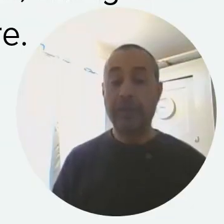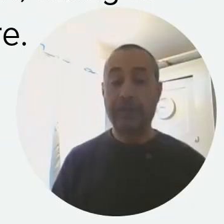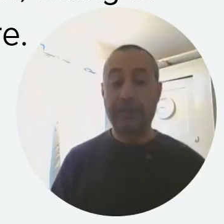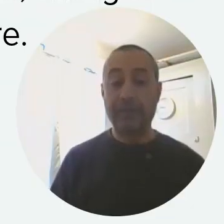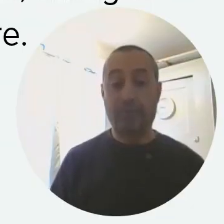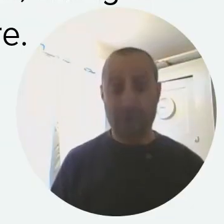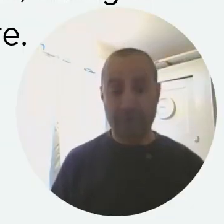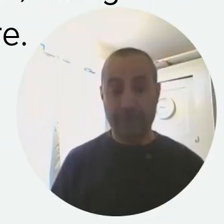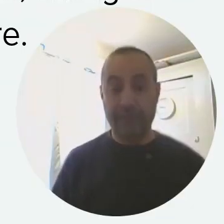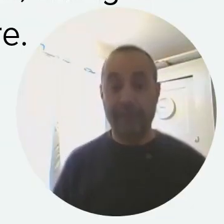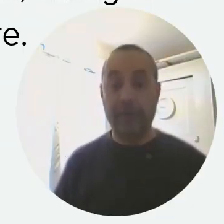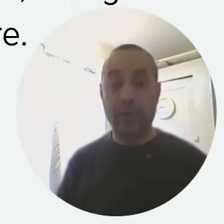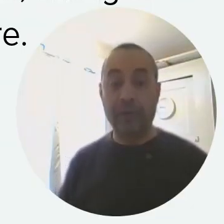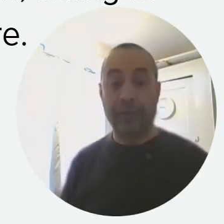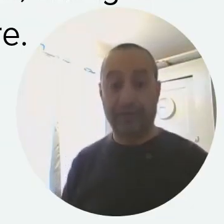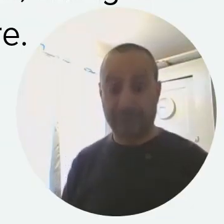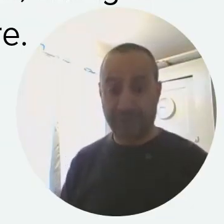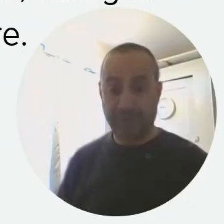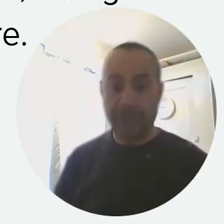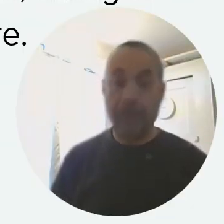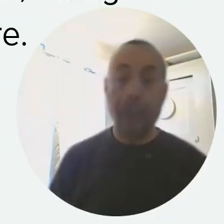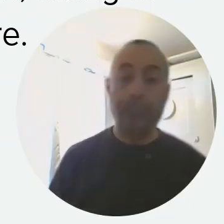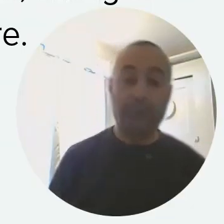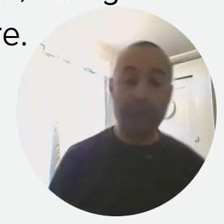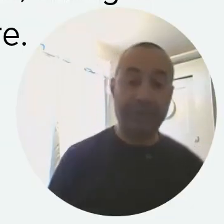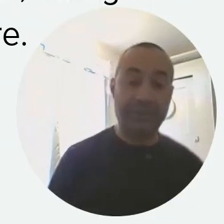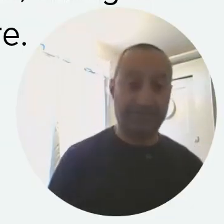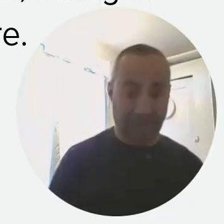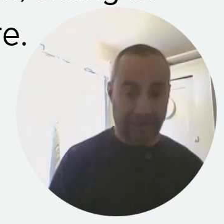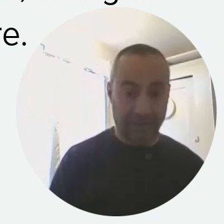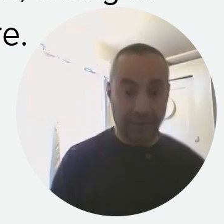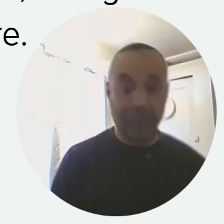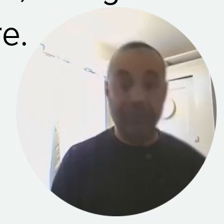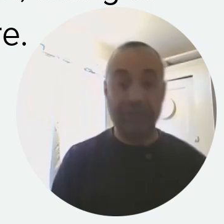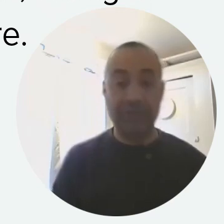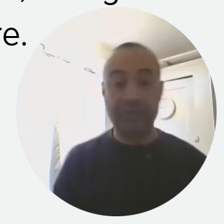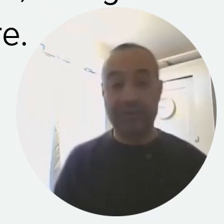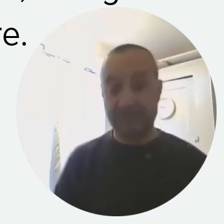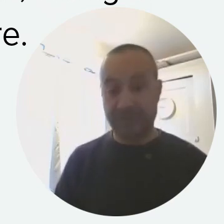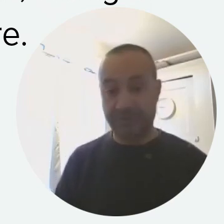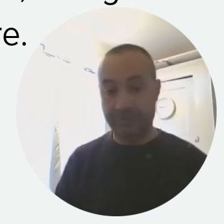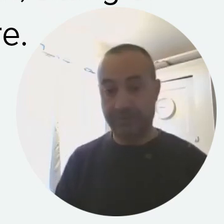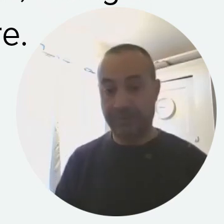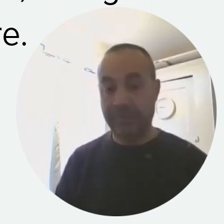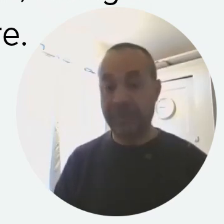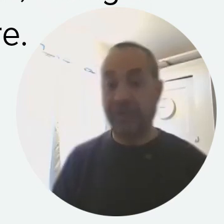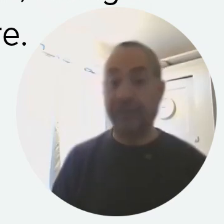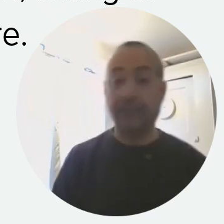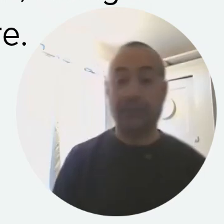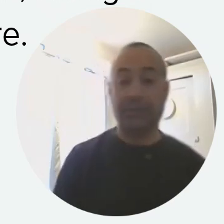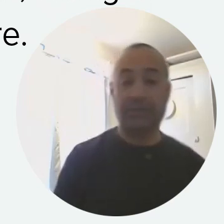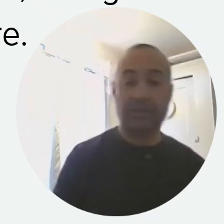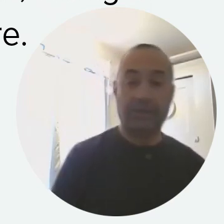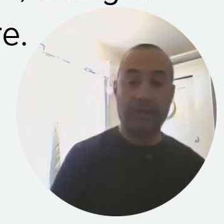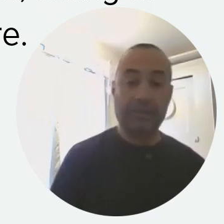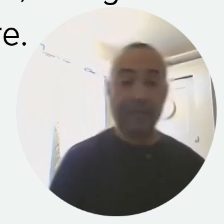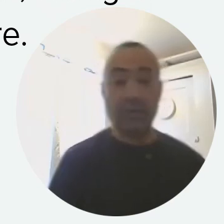Phase 1 is all about prompting the child to initiate communication. The child at this point may or may